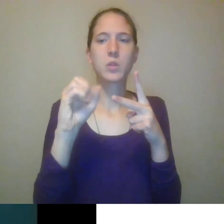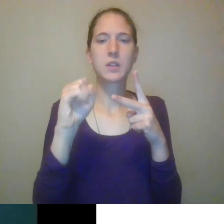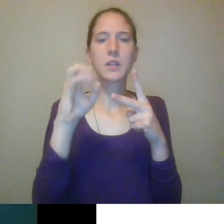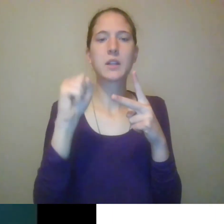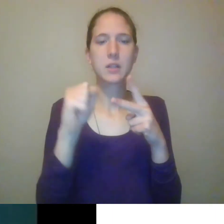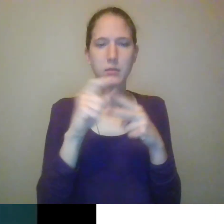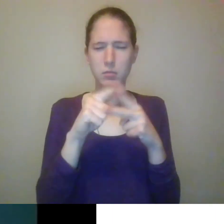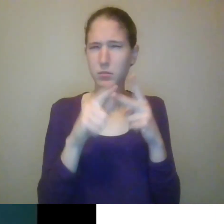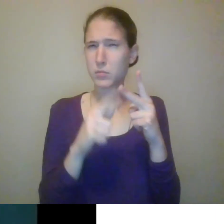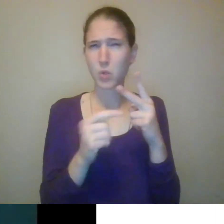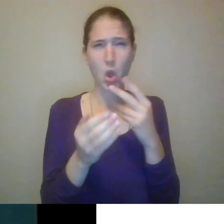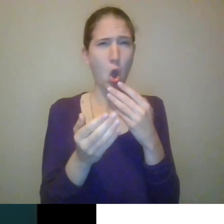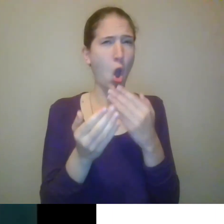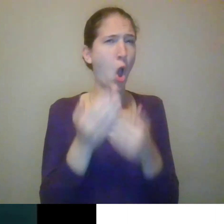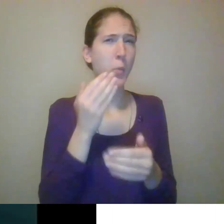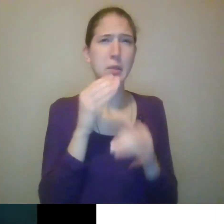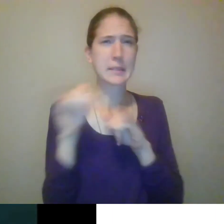exception.